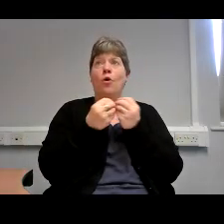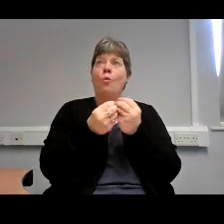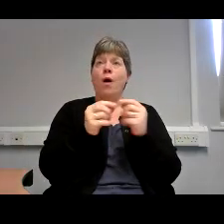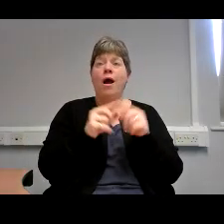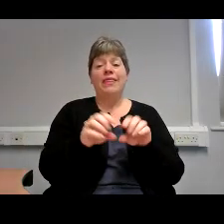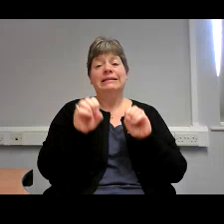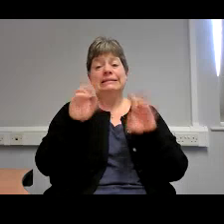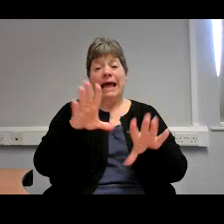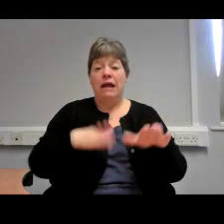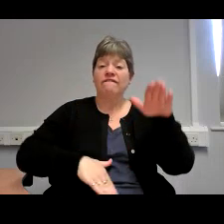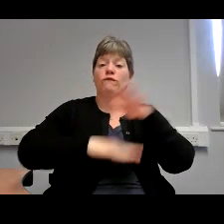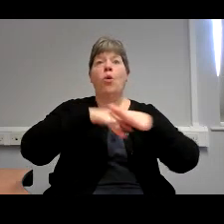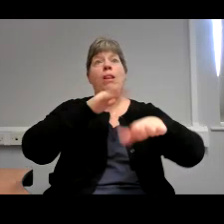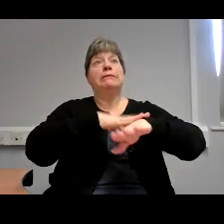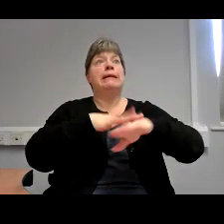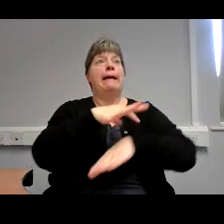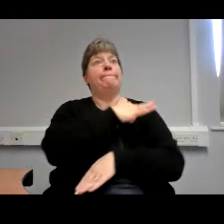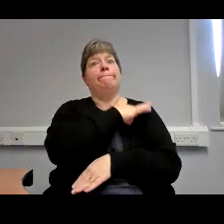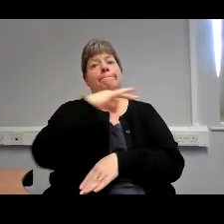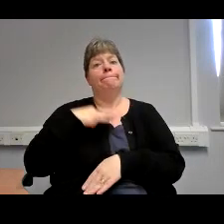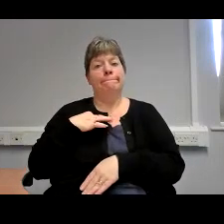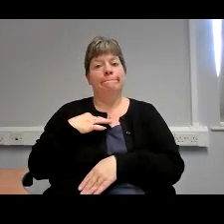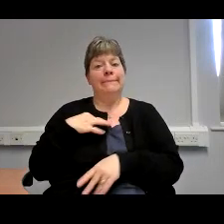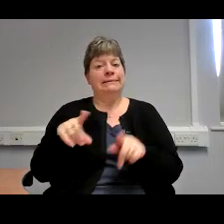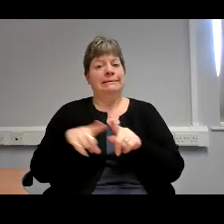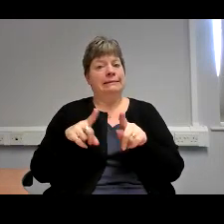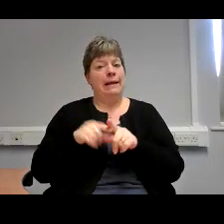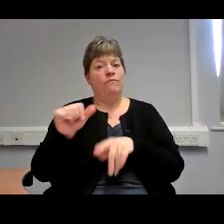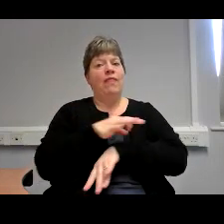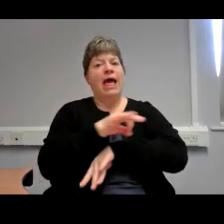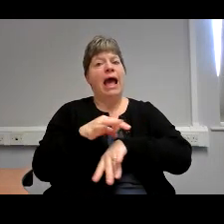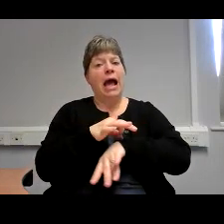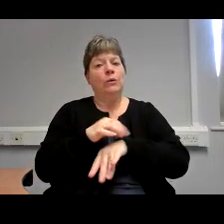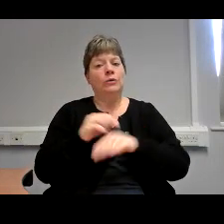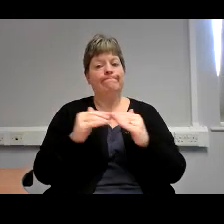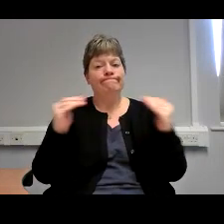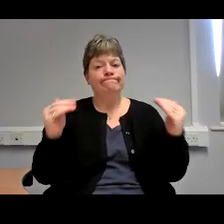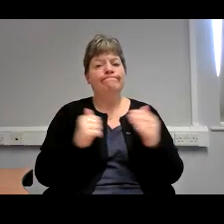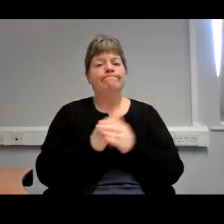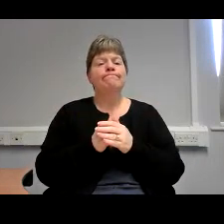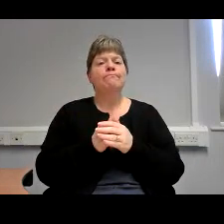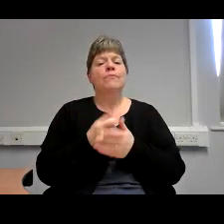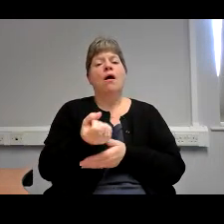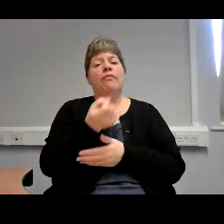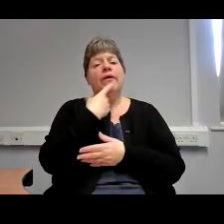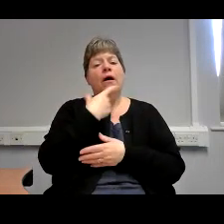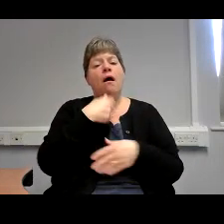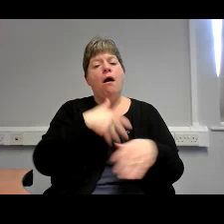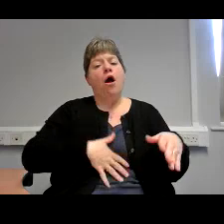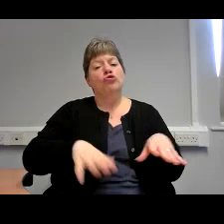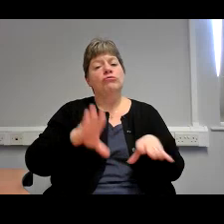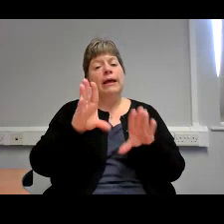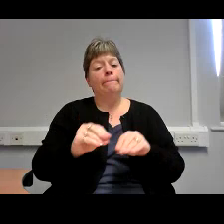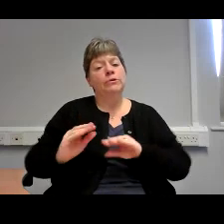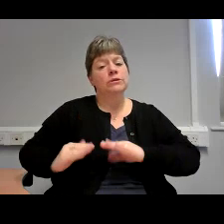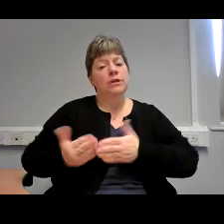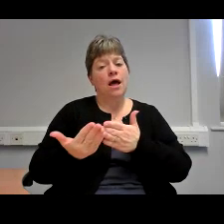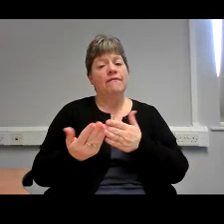full-time clinicians that time has been saved off. The oral contraception service, we had seen last